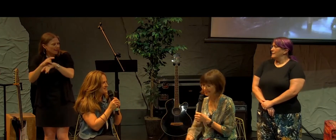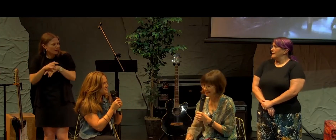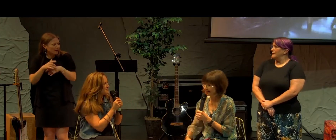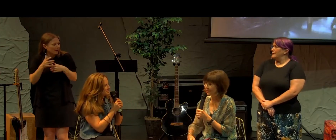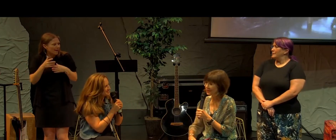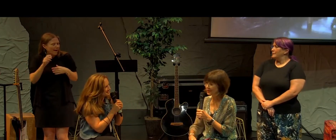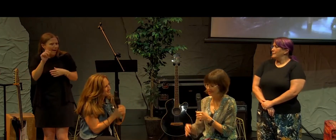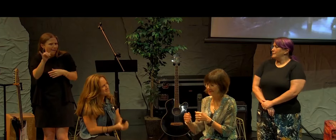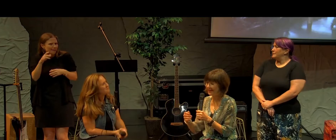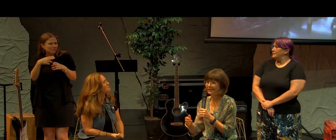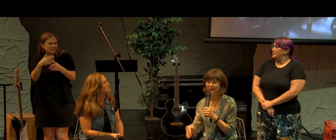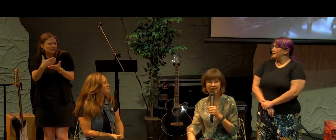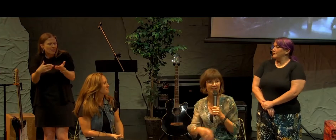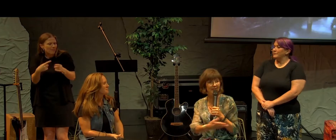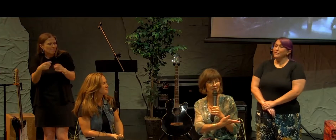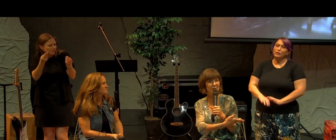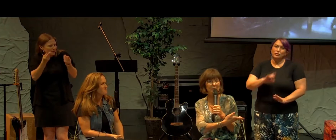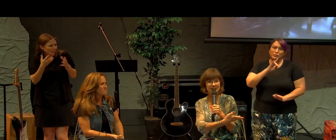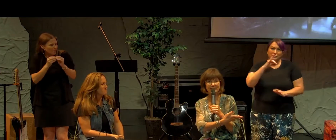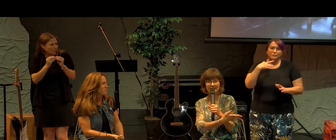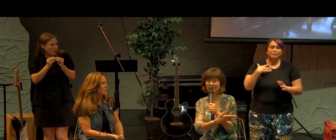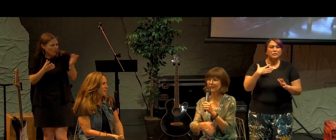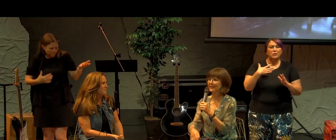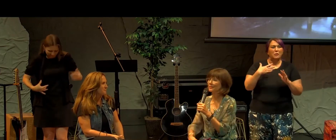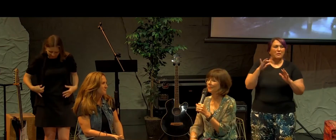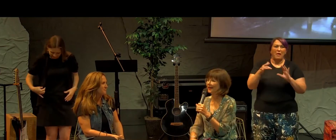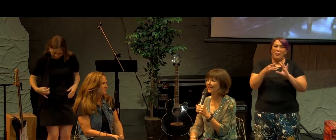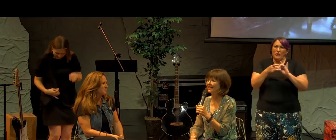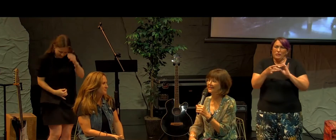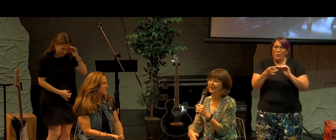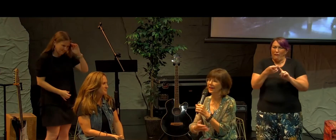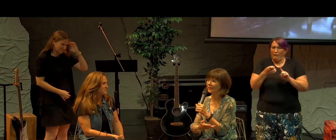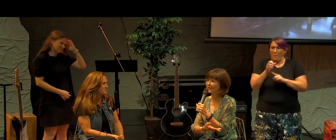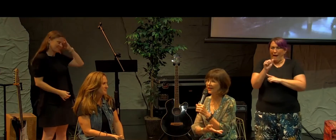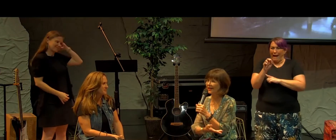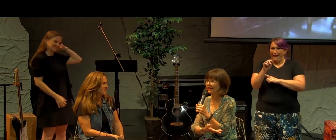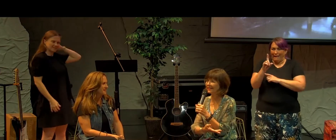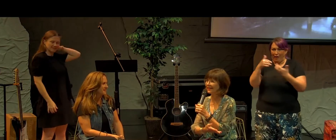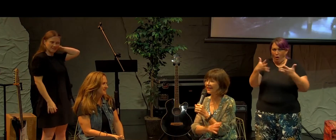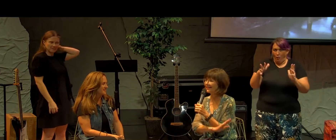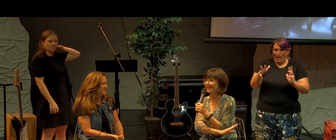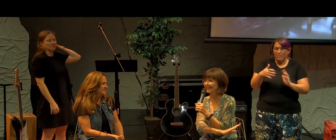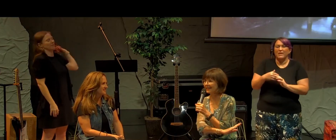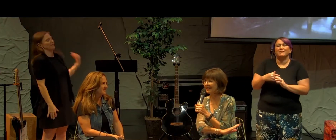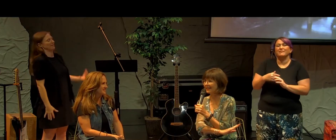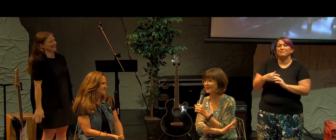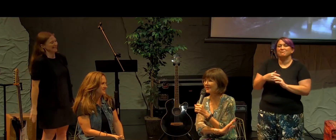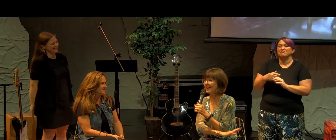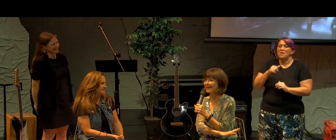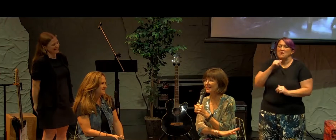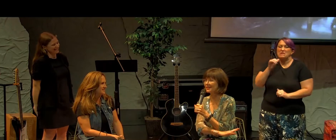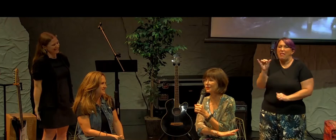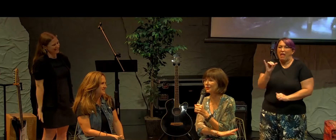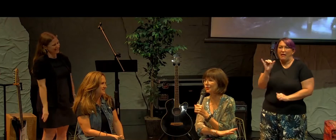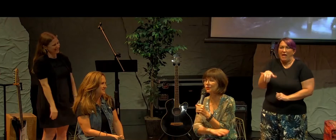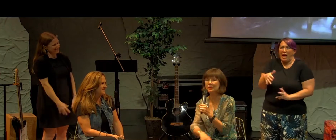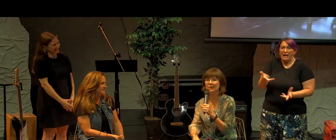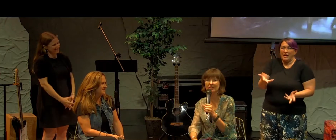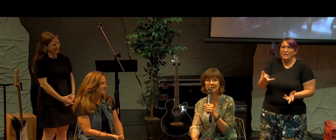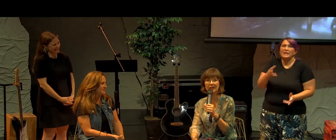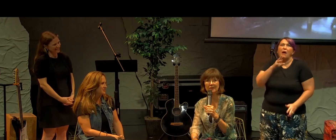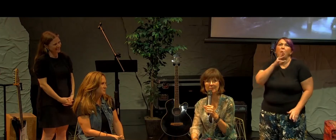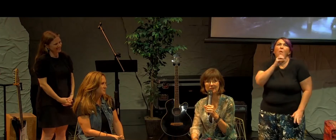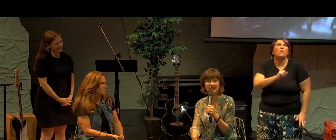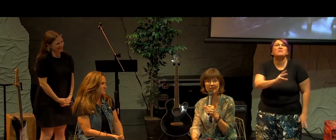sure. But you could share some. You got the story basically from Andy, but I was not anything like that. I was not at 6 years old dreaming